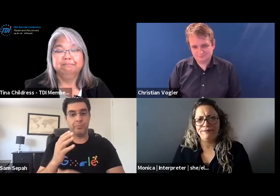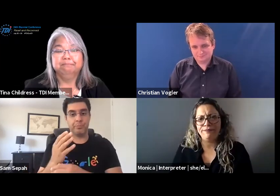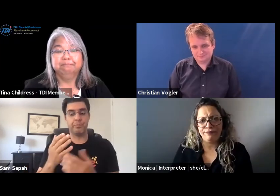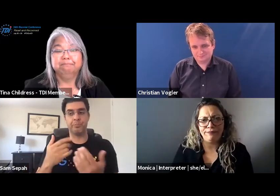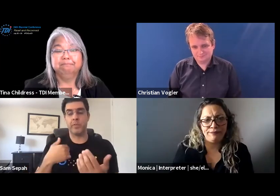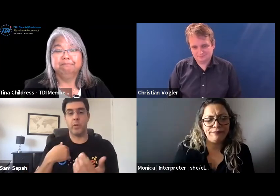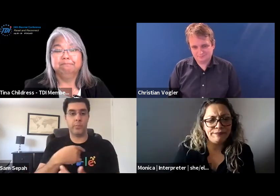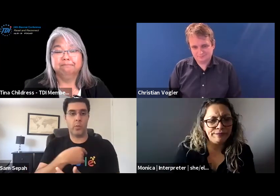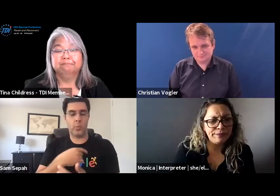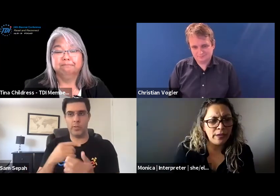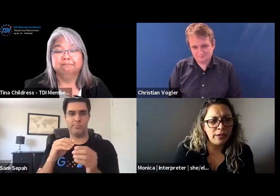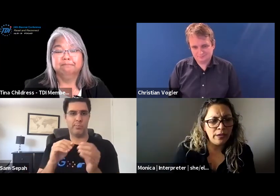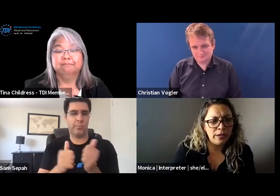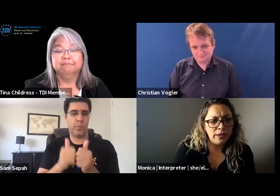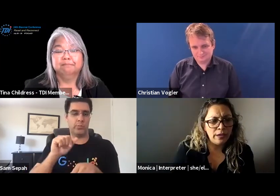This is Sam. So